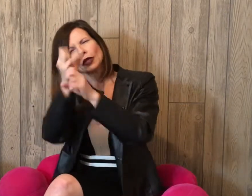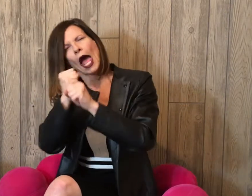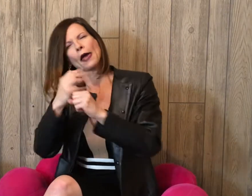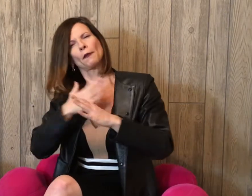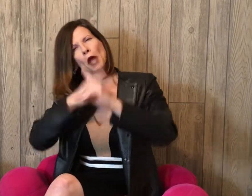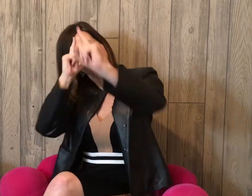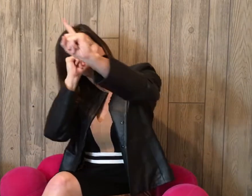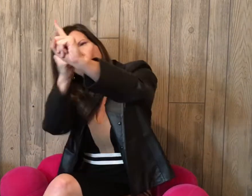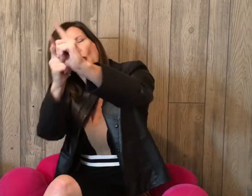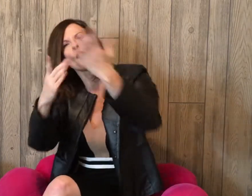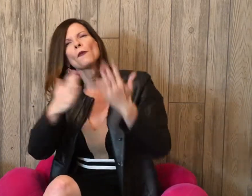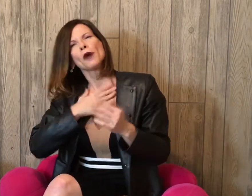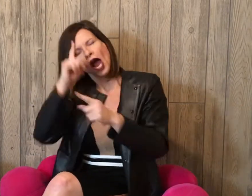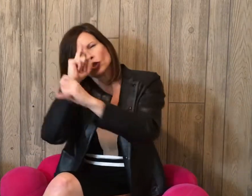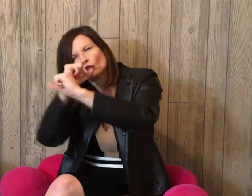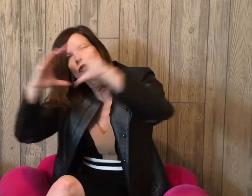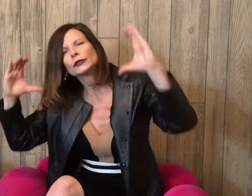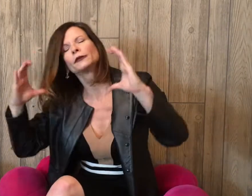all to achieve our goals and dreams.